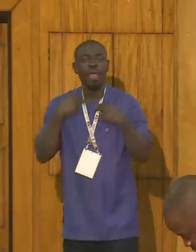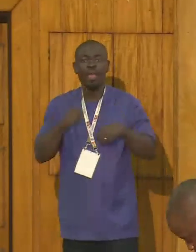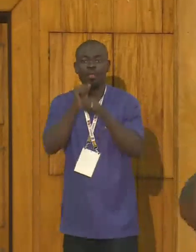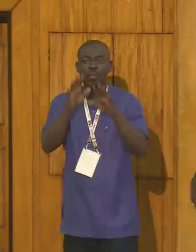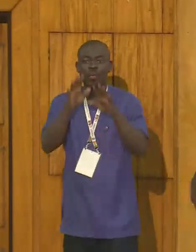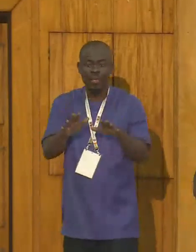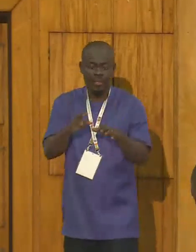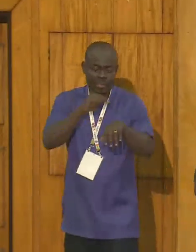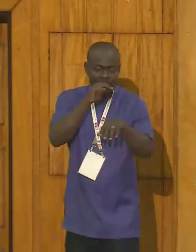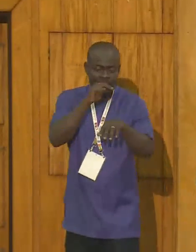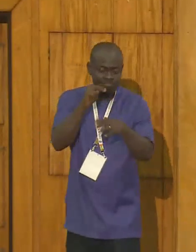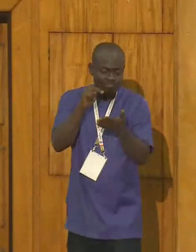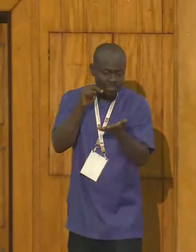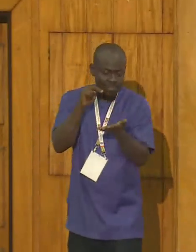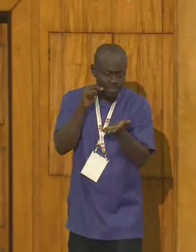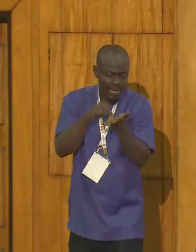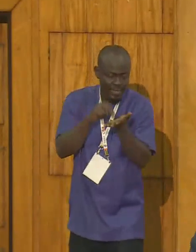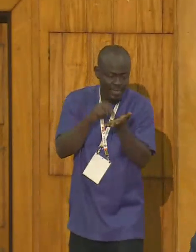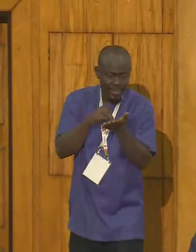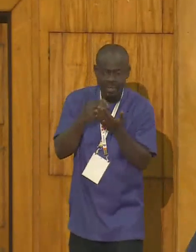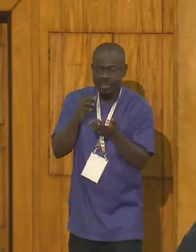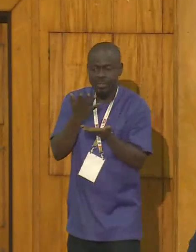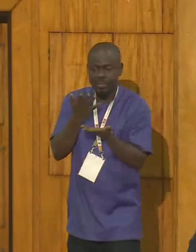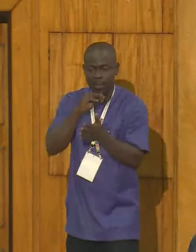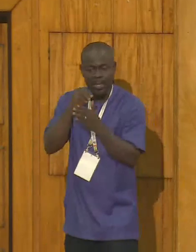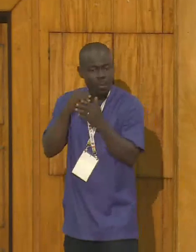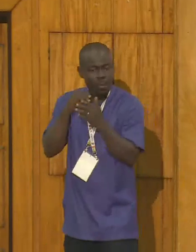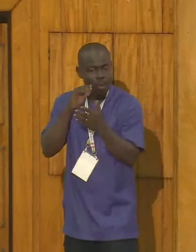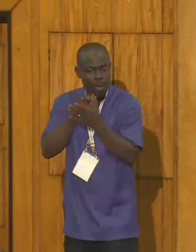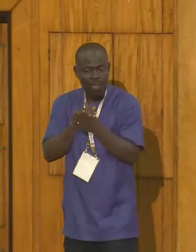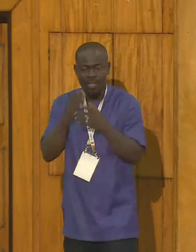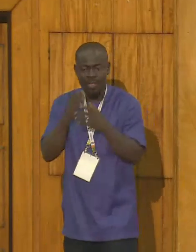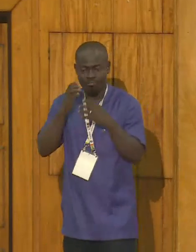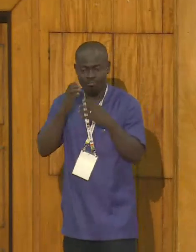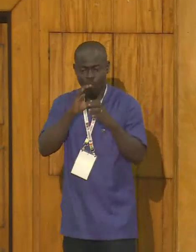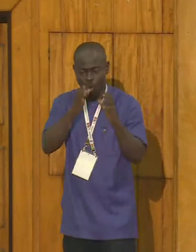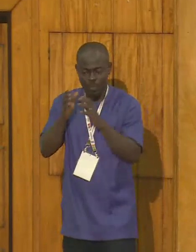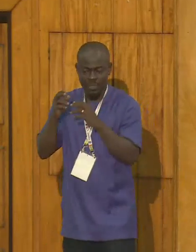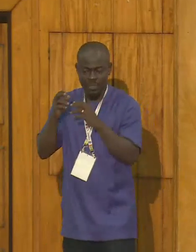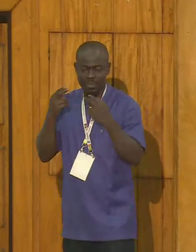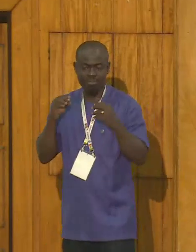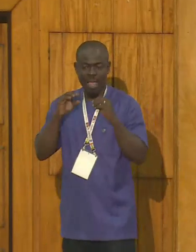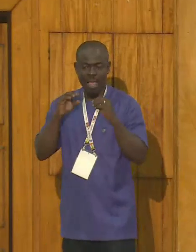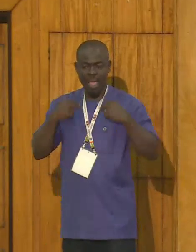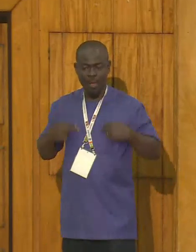nurses, midwives, and community health officers. The setting